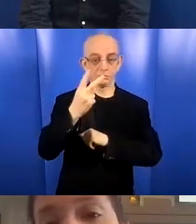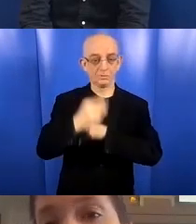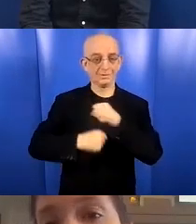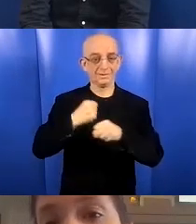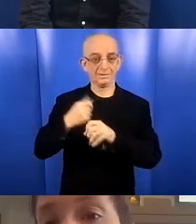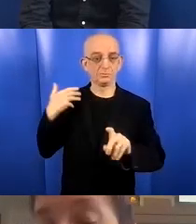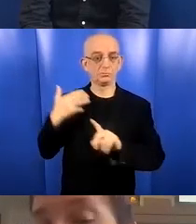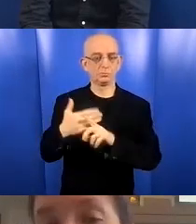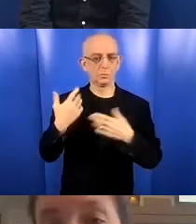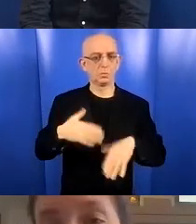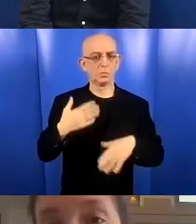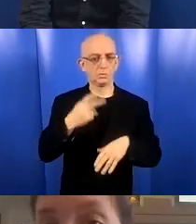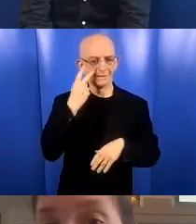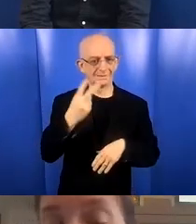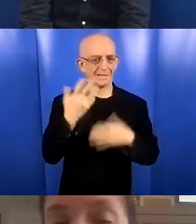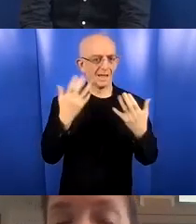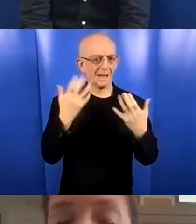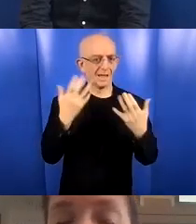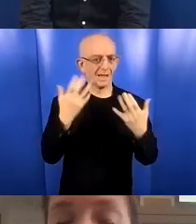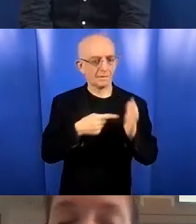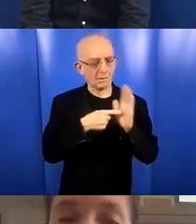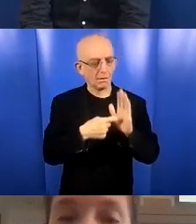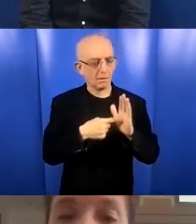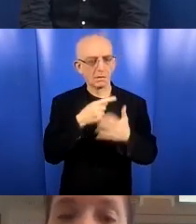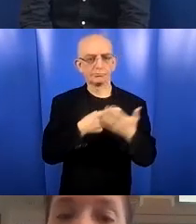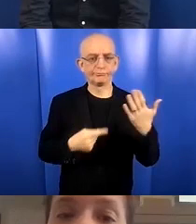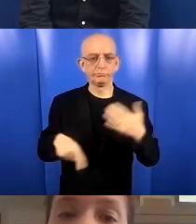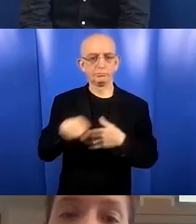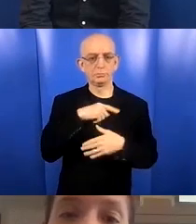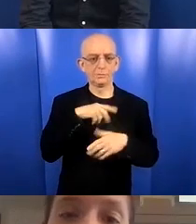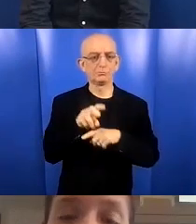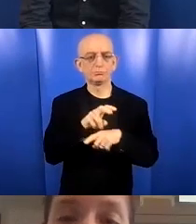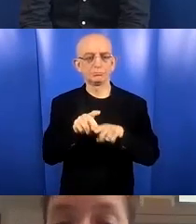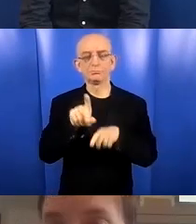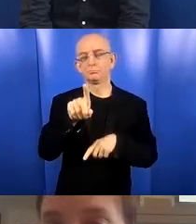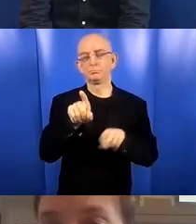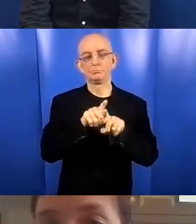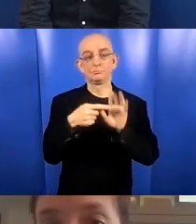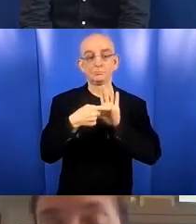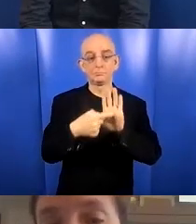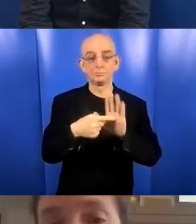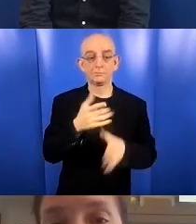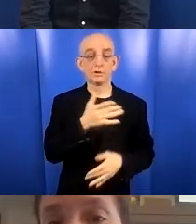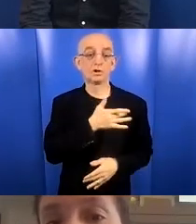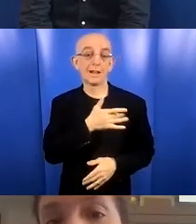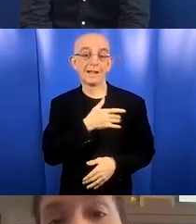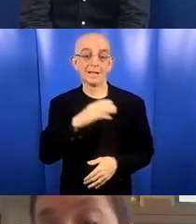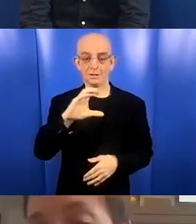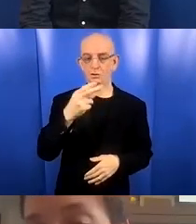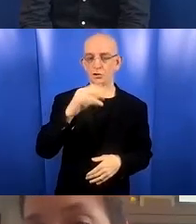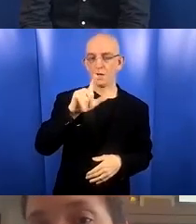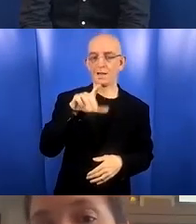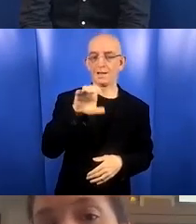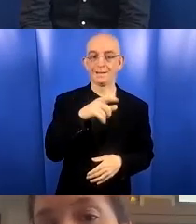we've recorded. For instance, Chile just now had the election for the Constitutional Assembly, which was a